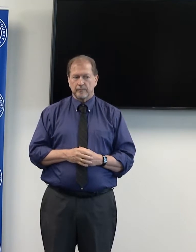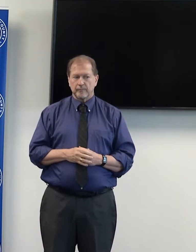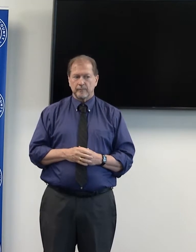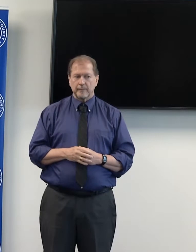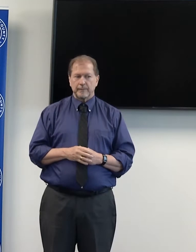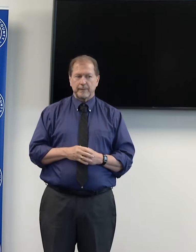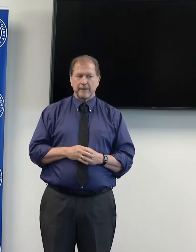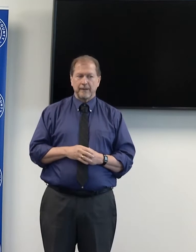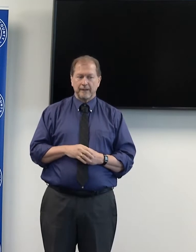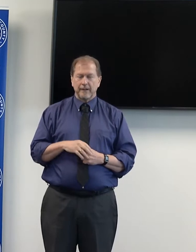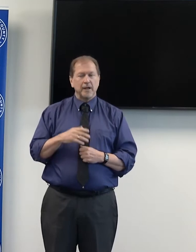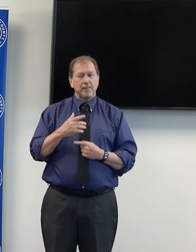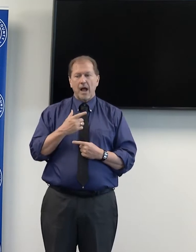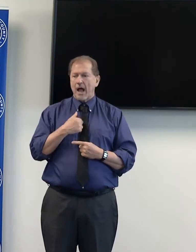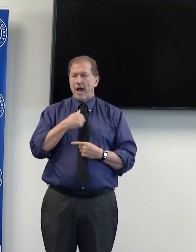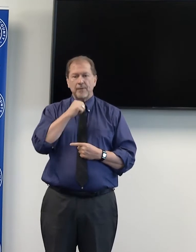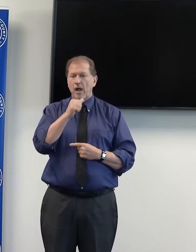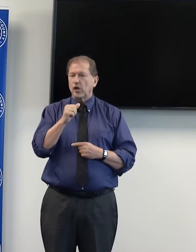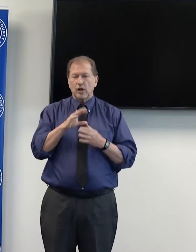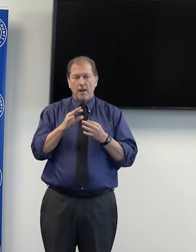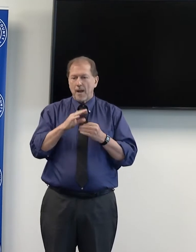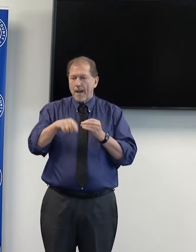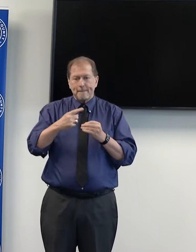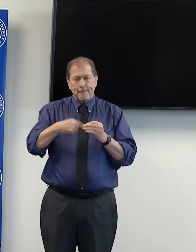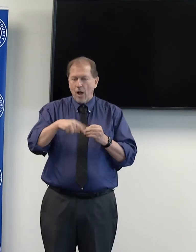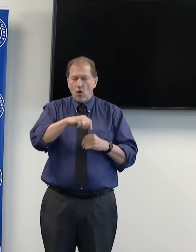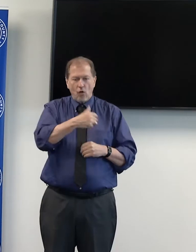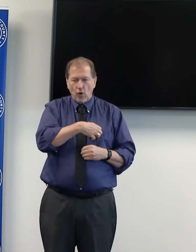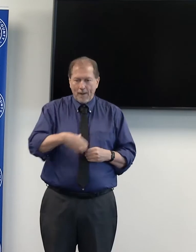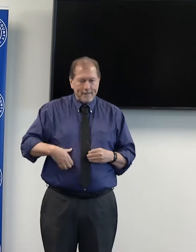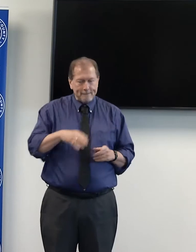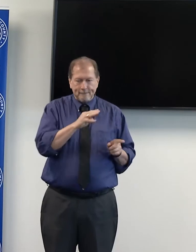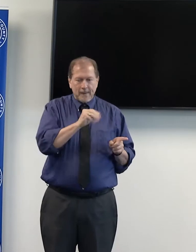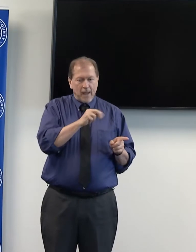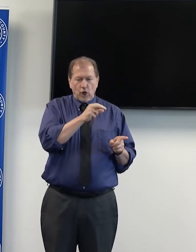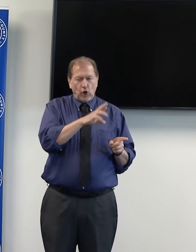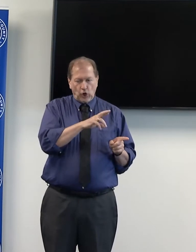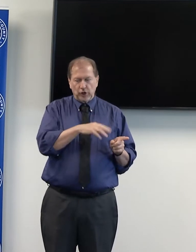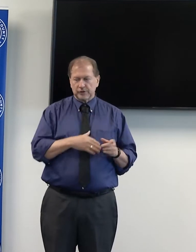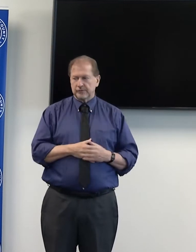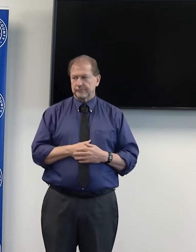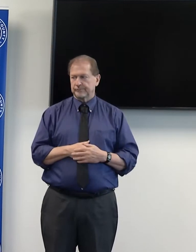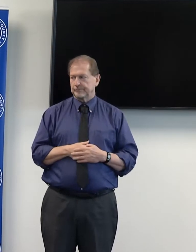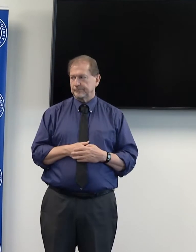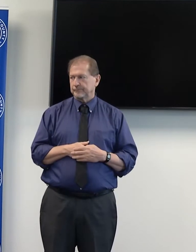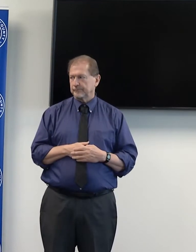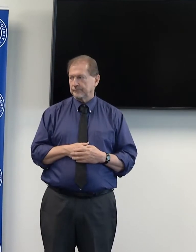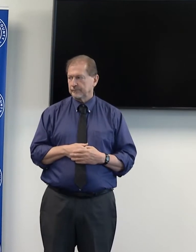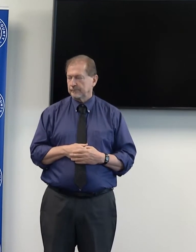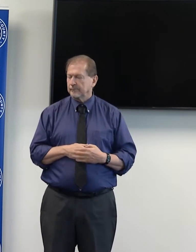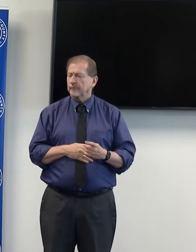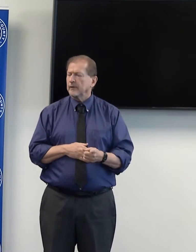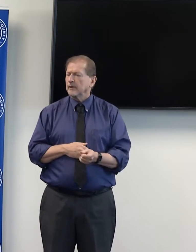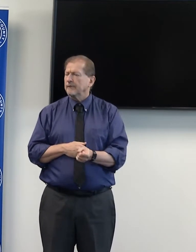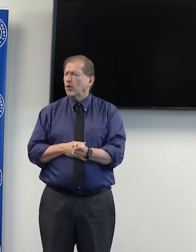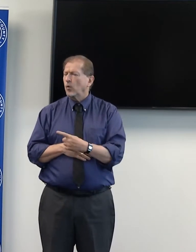I said, I don't grade other elected officials. All right, Kristen? Yeah, I just was